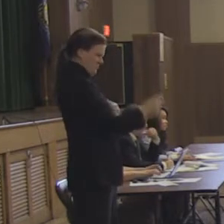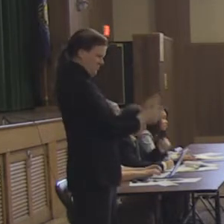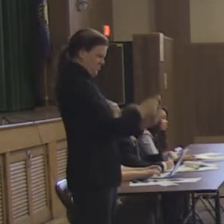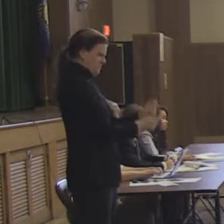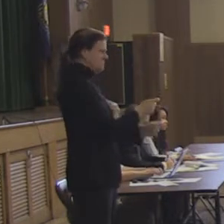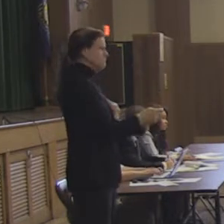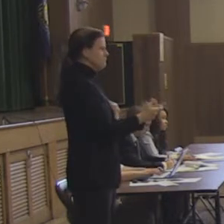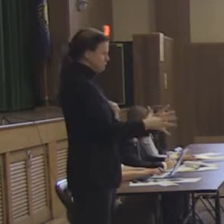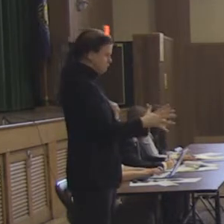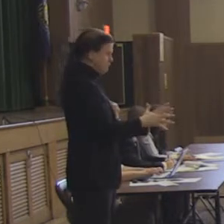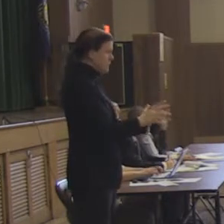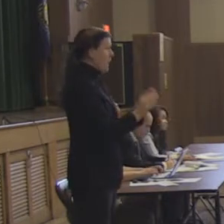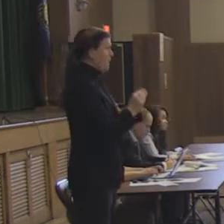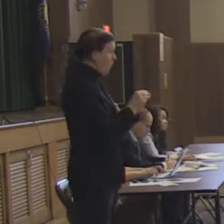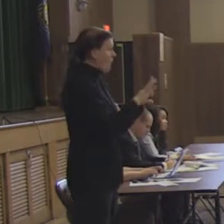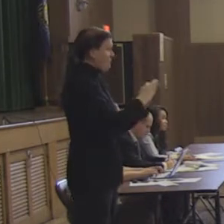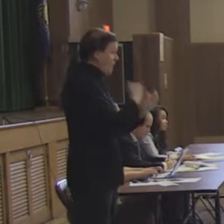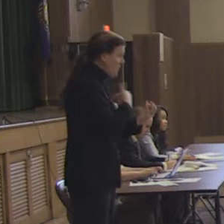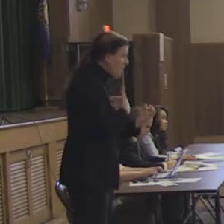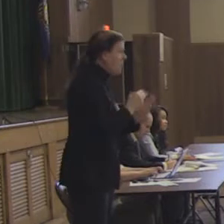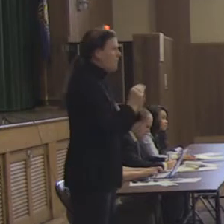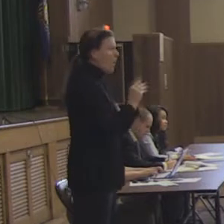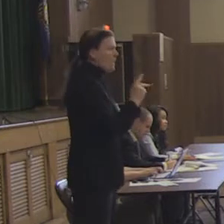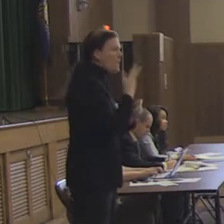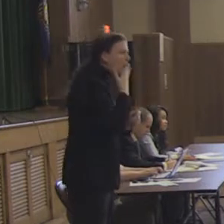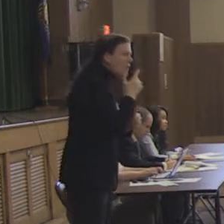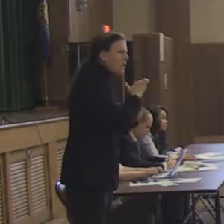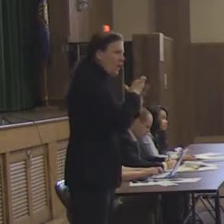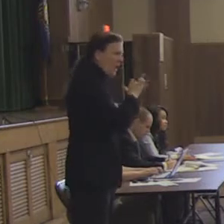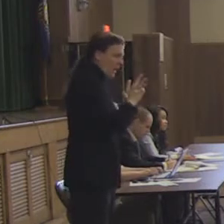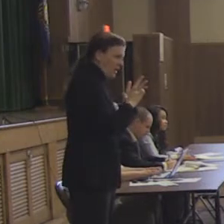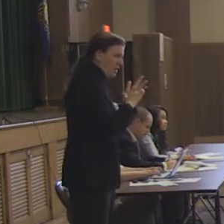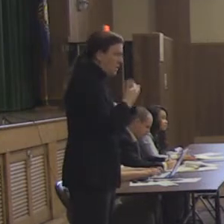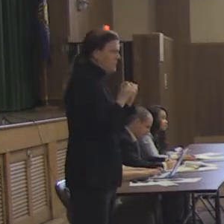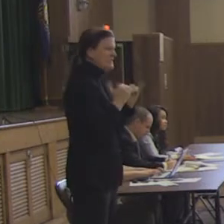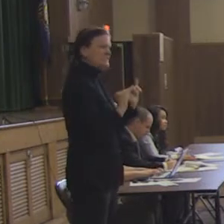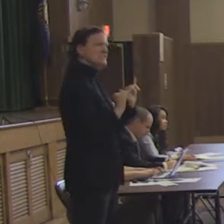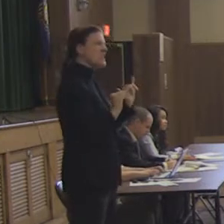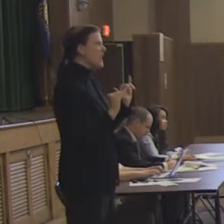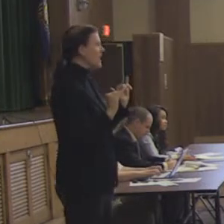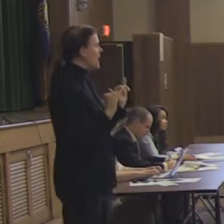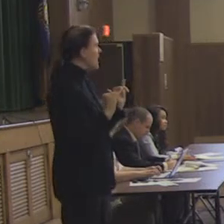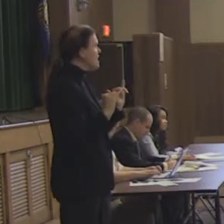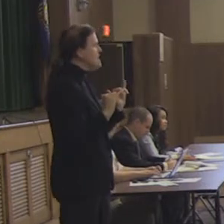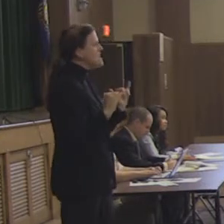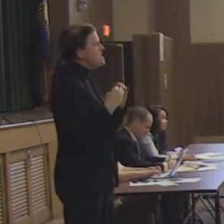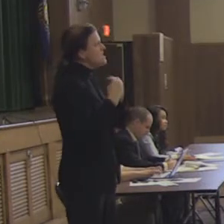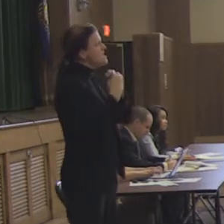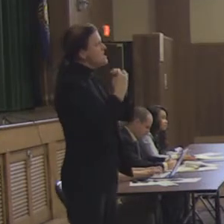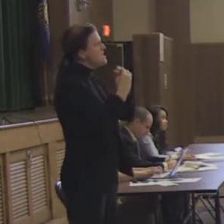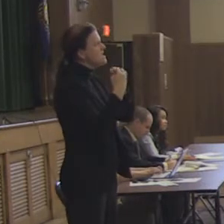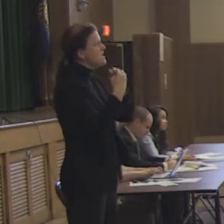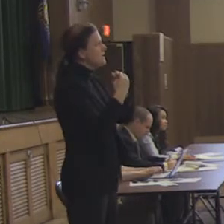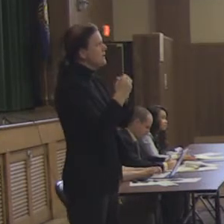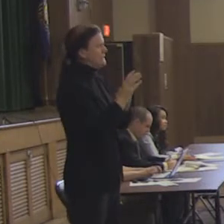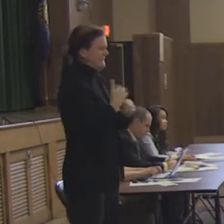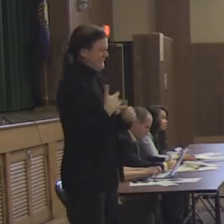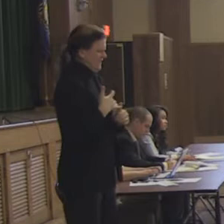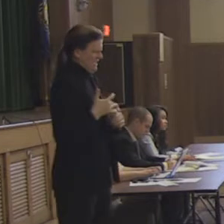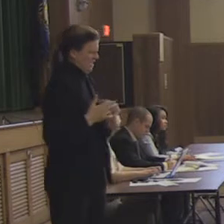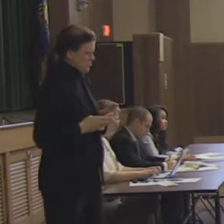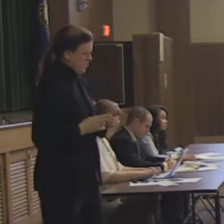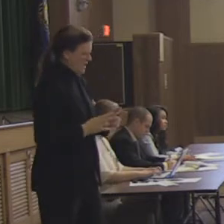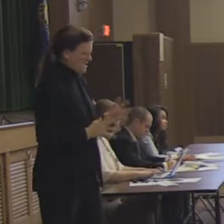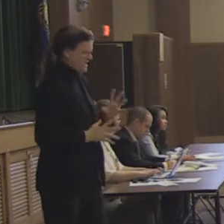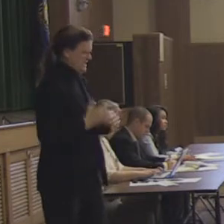the representation of who would be on that board. But still there was discussion as it went forward that this was being rushed and that